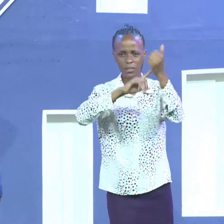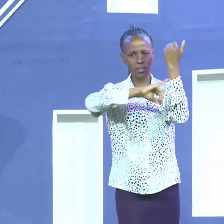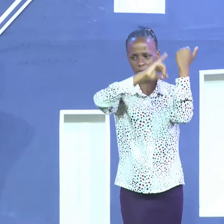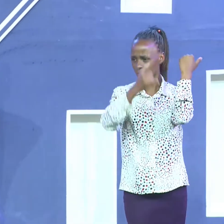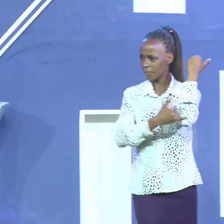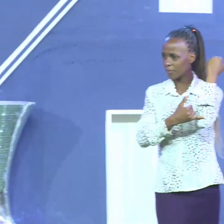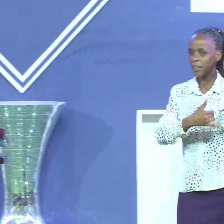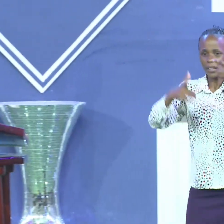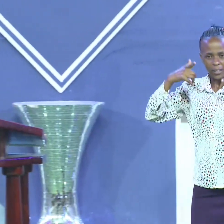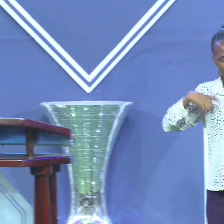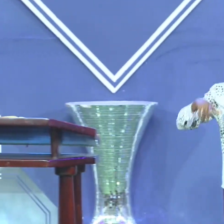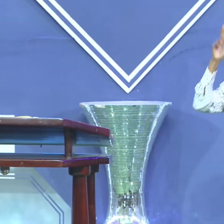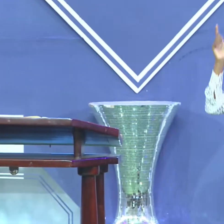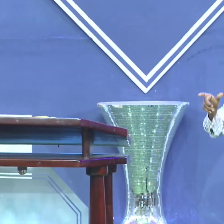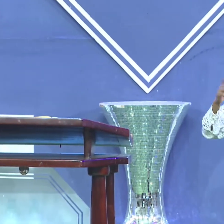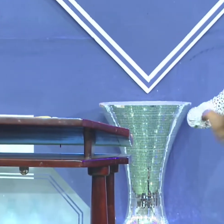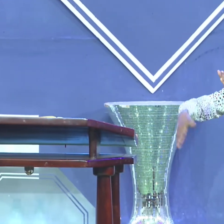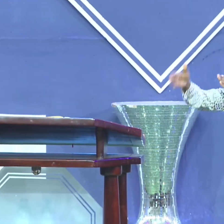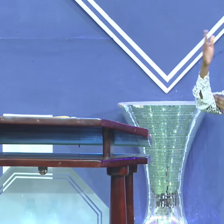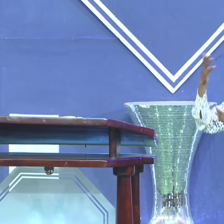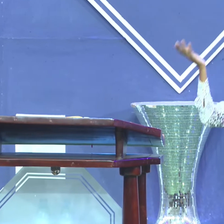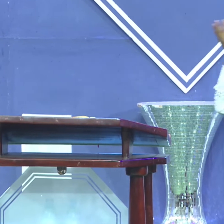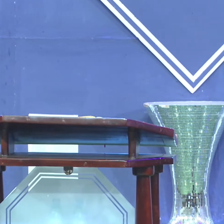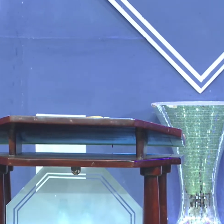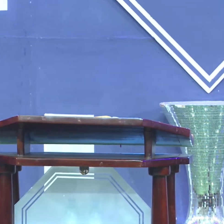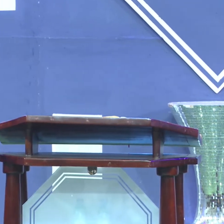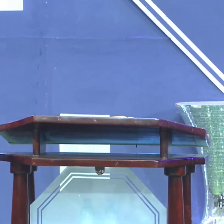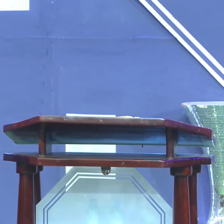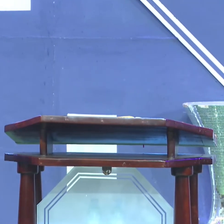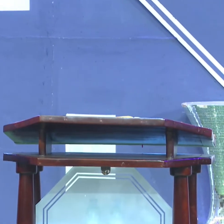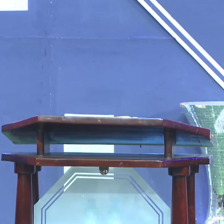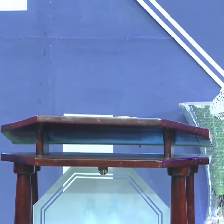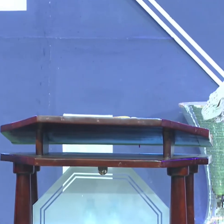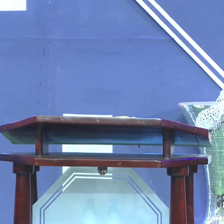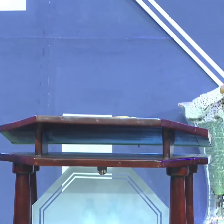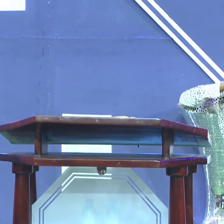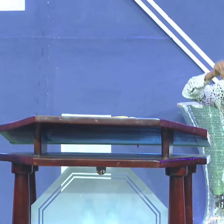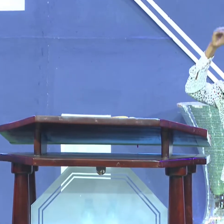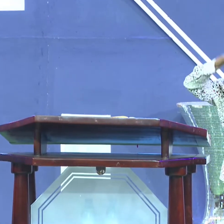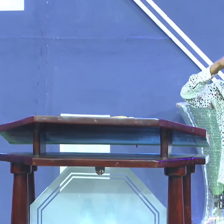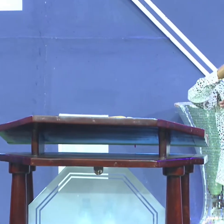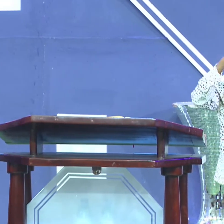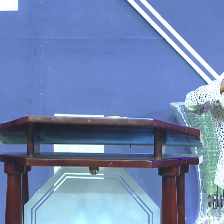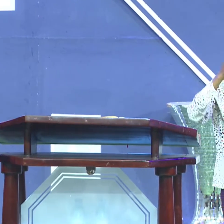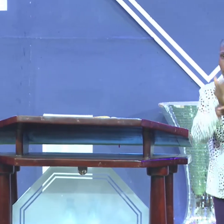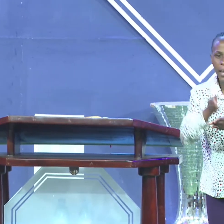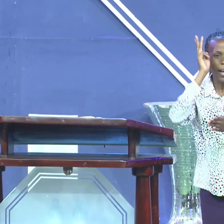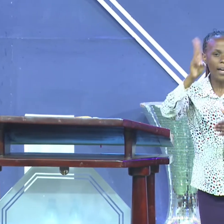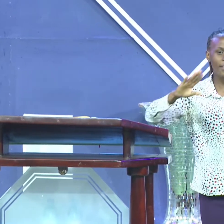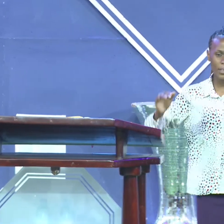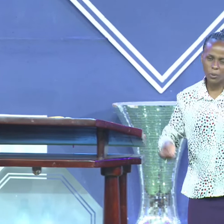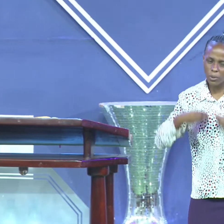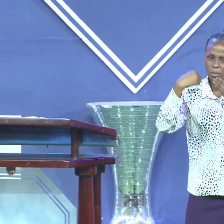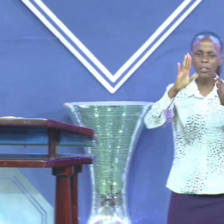received the job. Let there be a person the Lord brings unto you. management yo, that there may be a manager in your